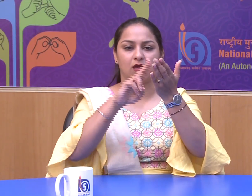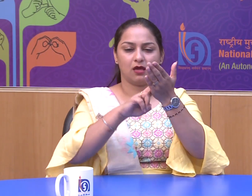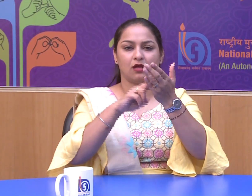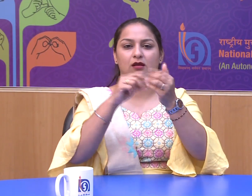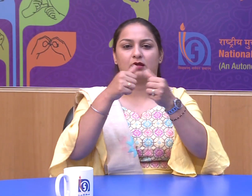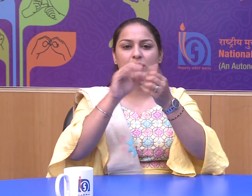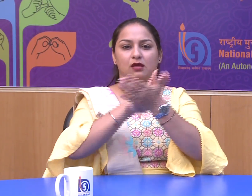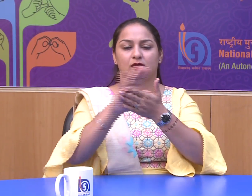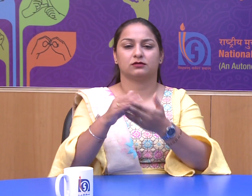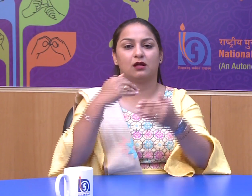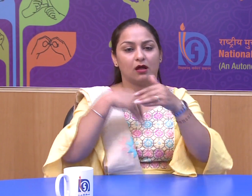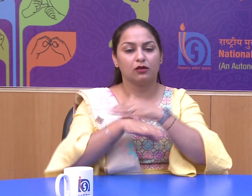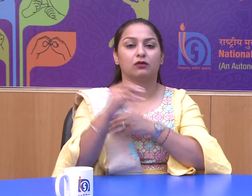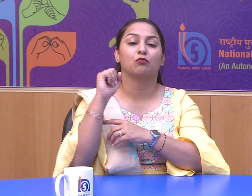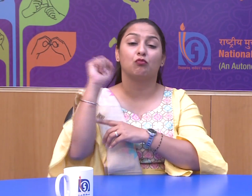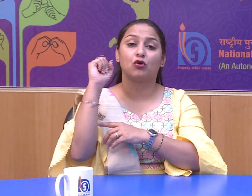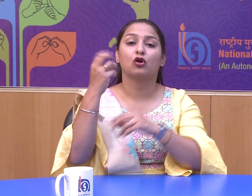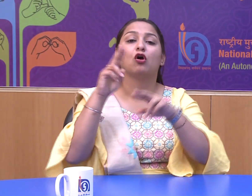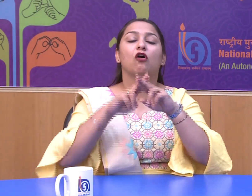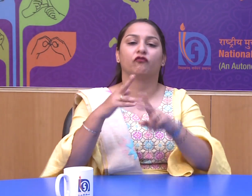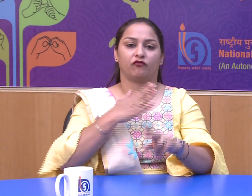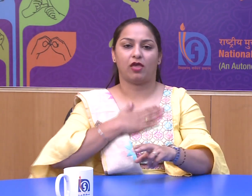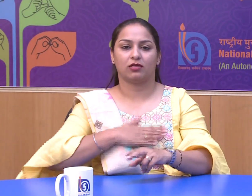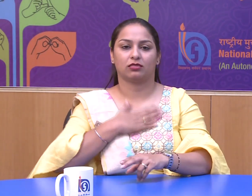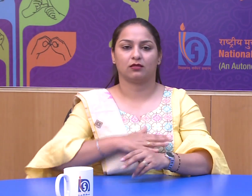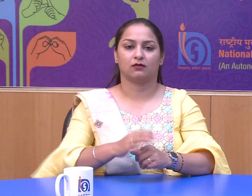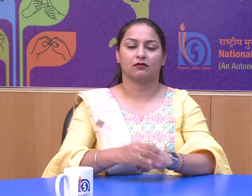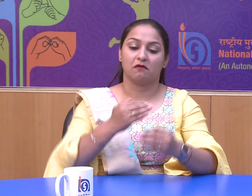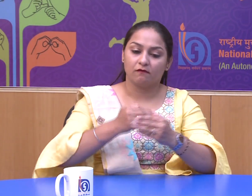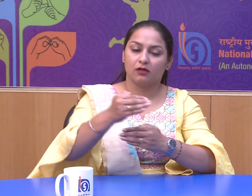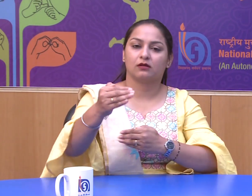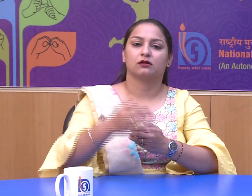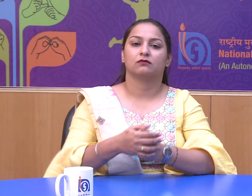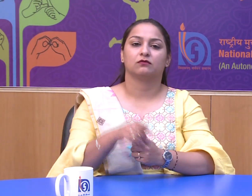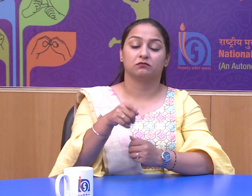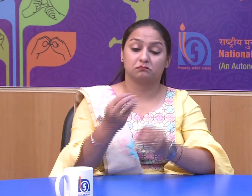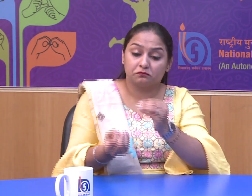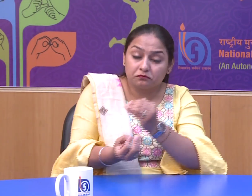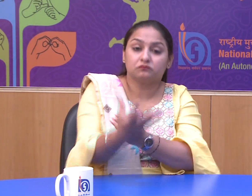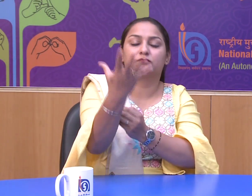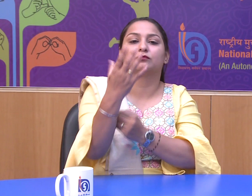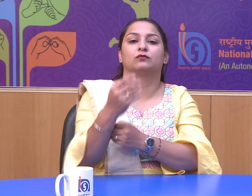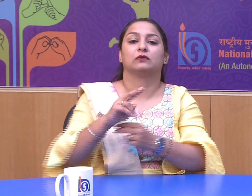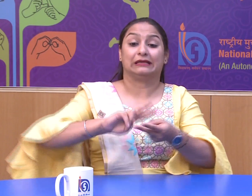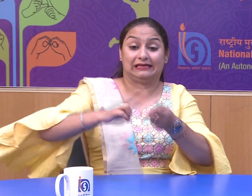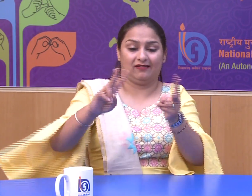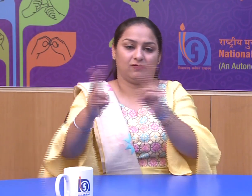or protector of faith. Further, to evoke reverence among